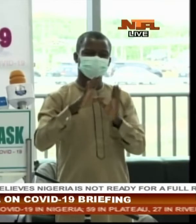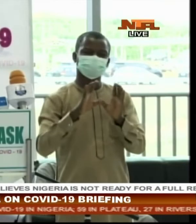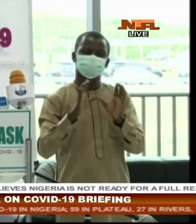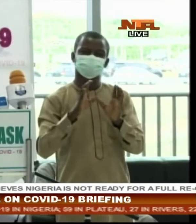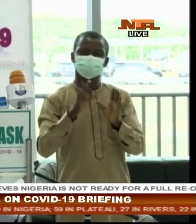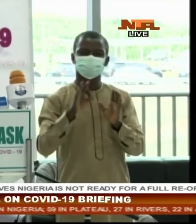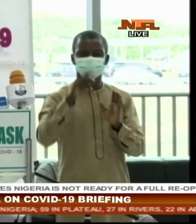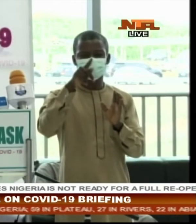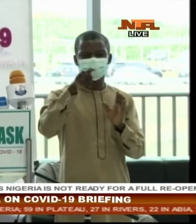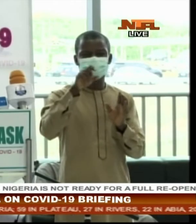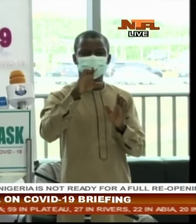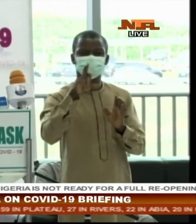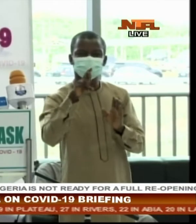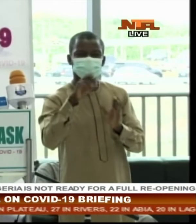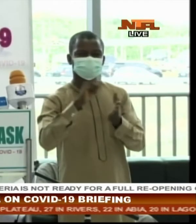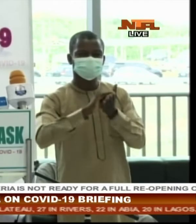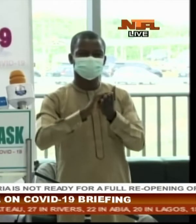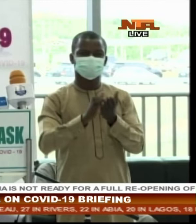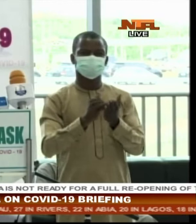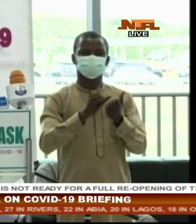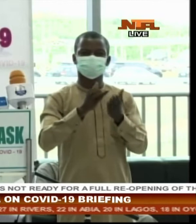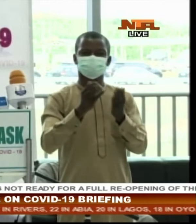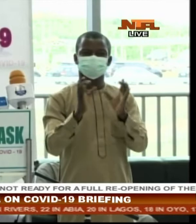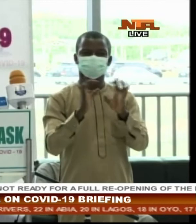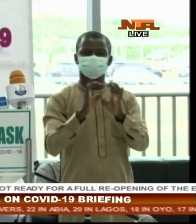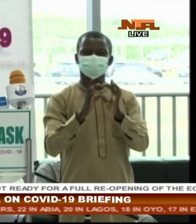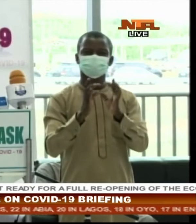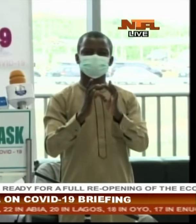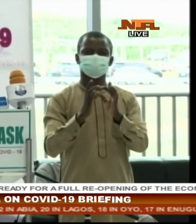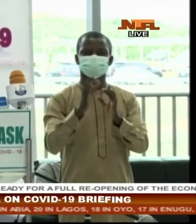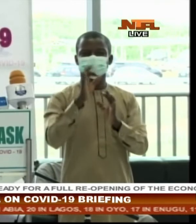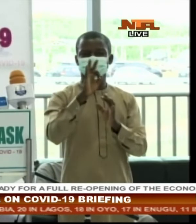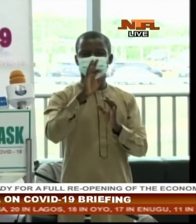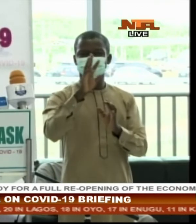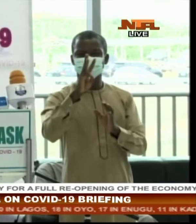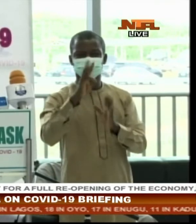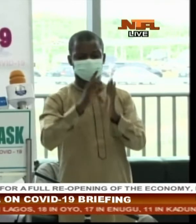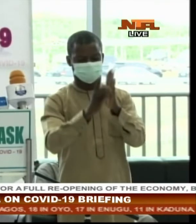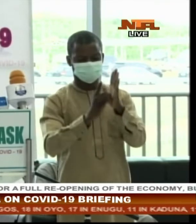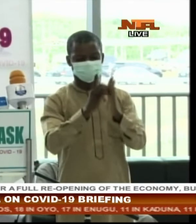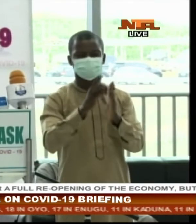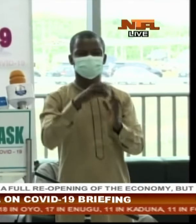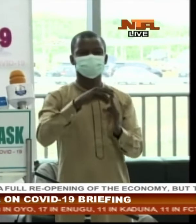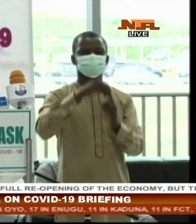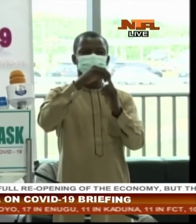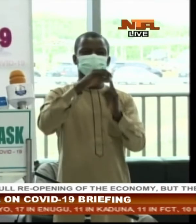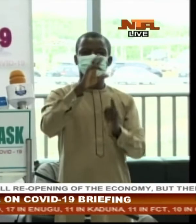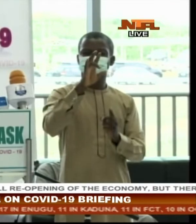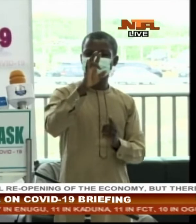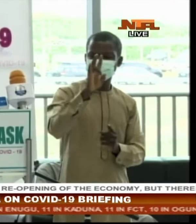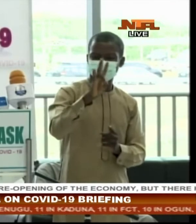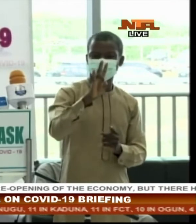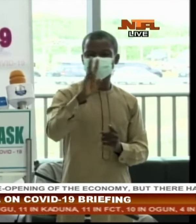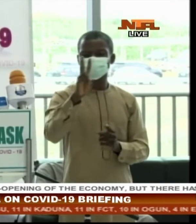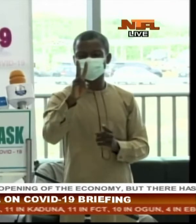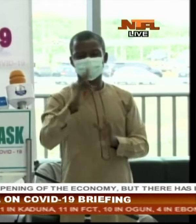to be valid within 96 hours, preferably within 72 hours of